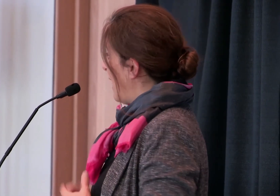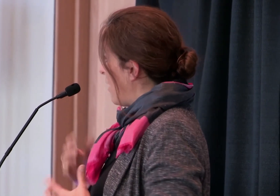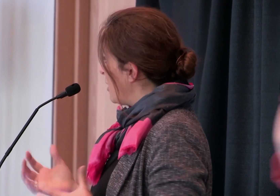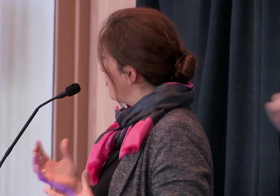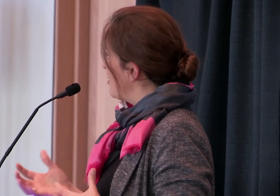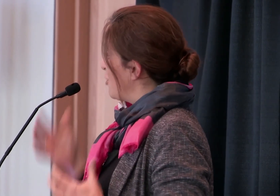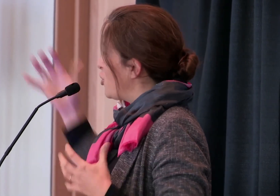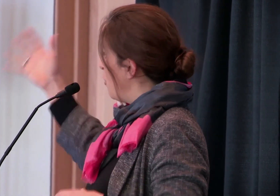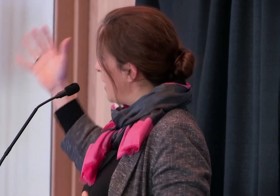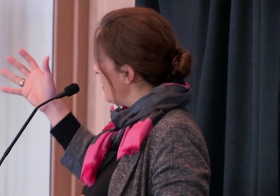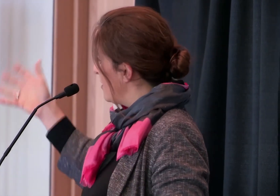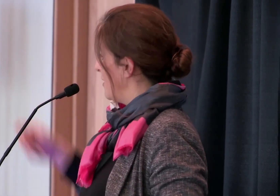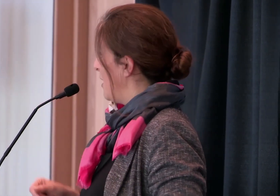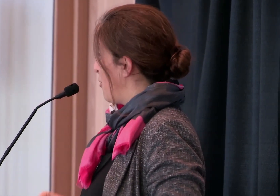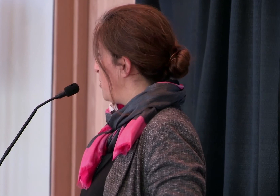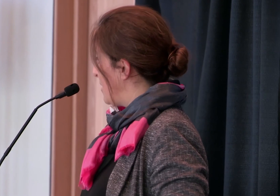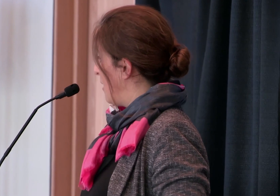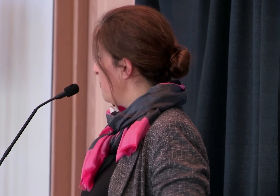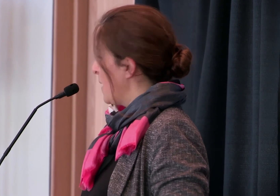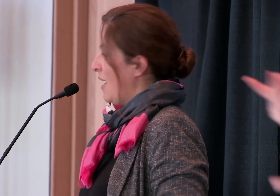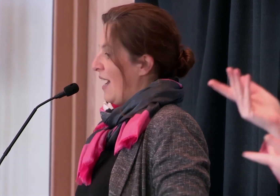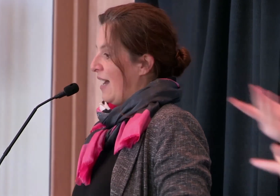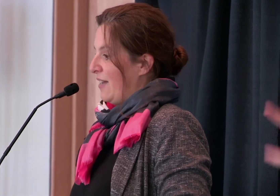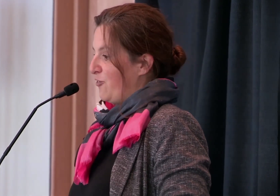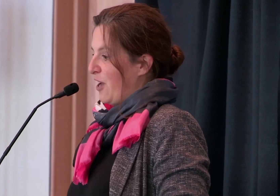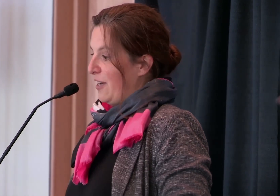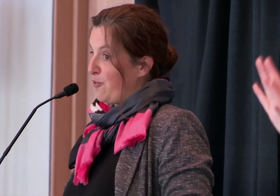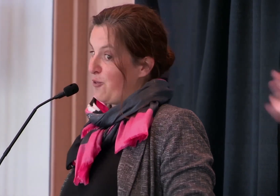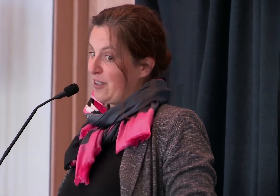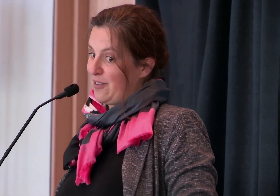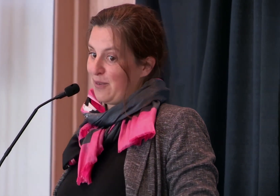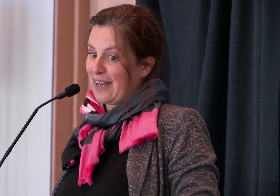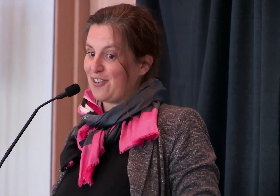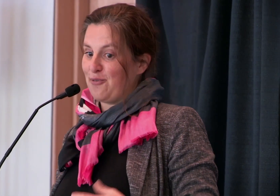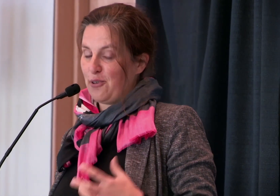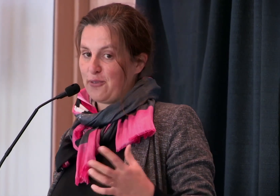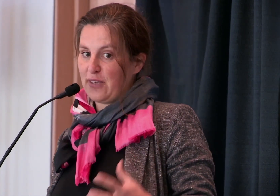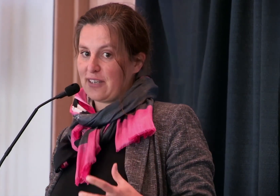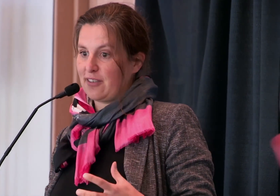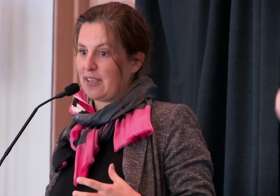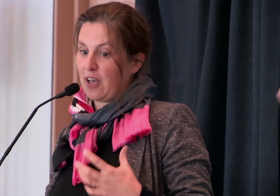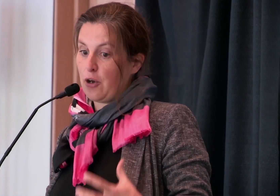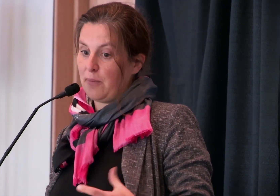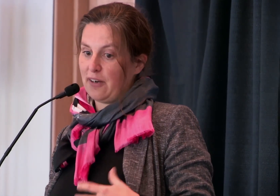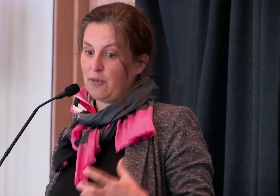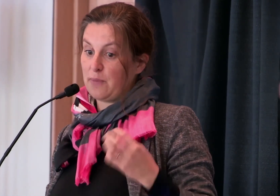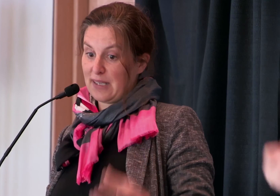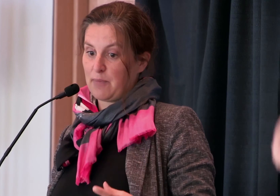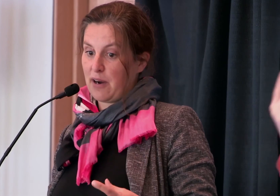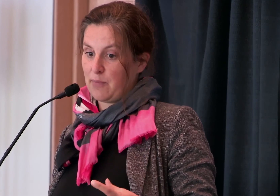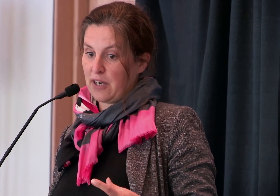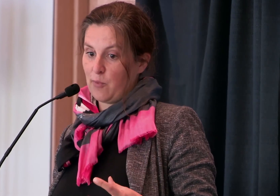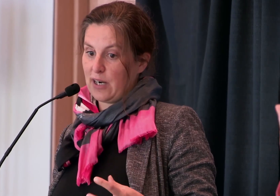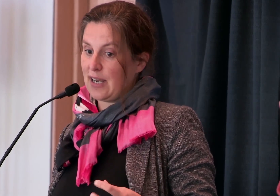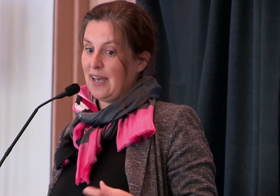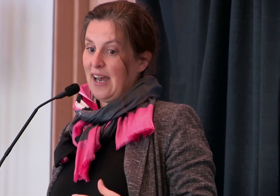for allowing us to show that in our museum. And I look forward to the reaction of all of the visitors that come and are going to be